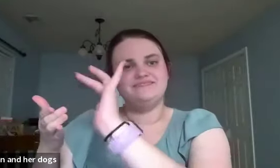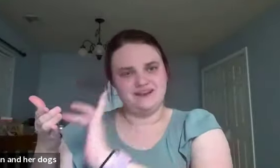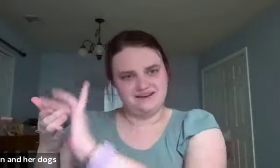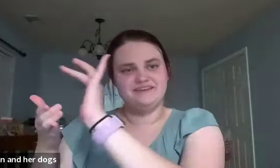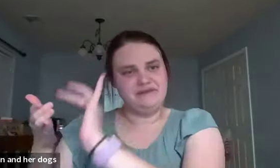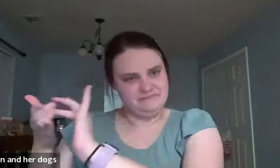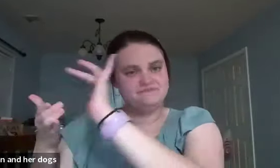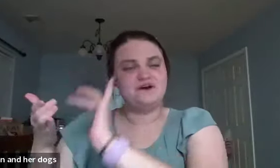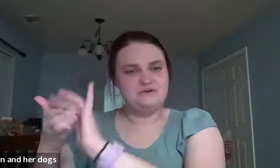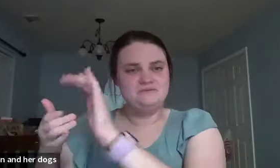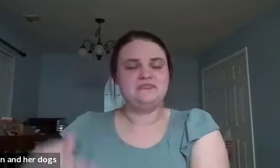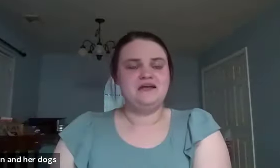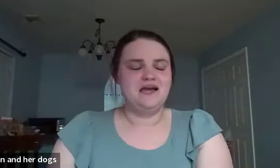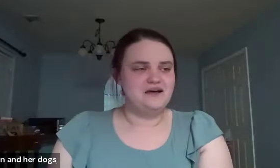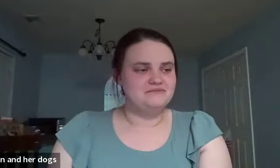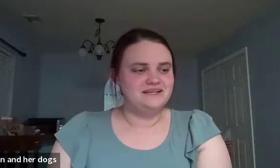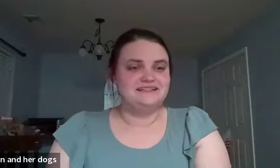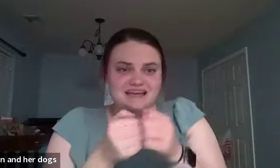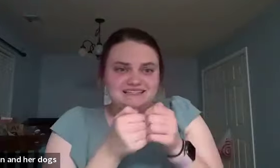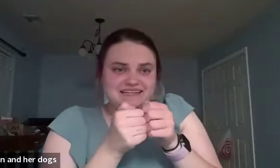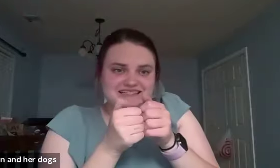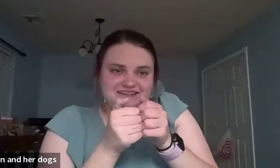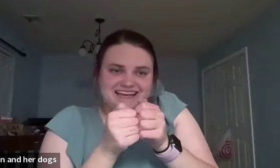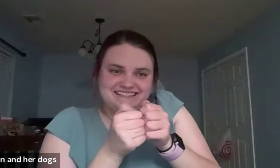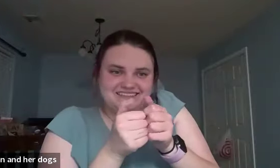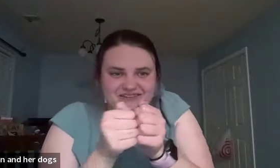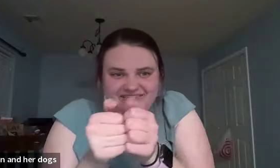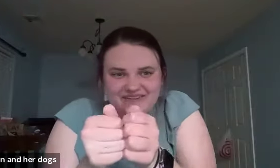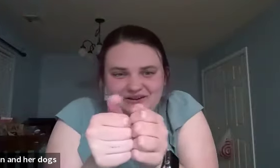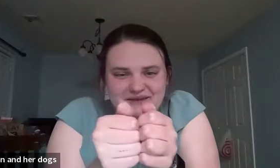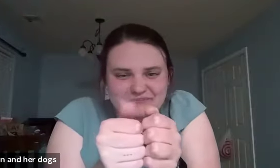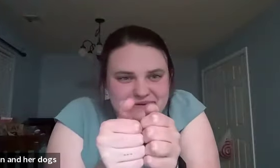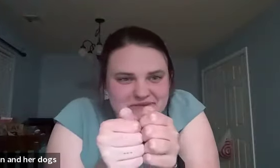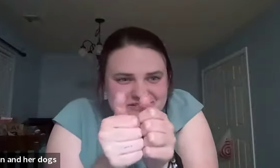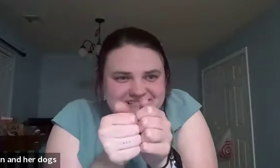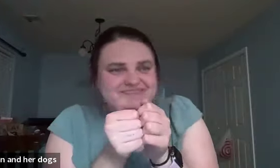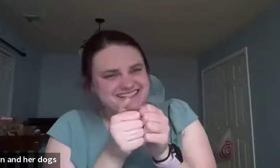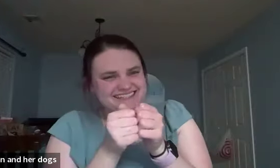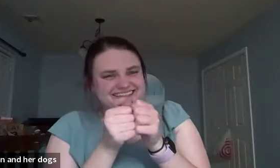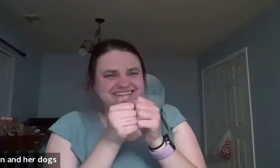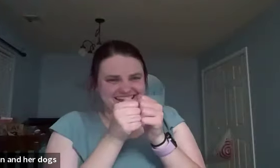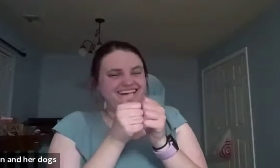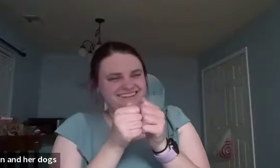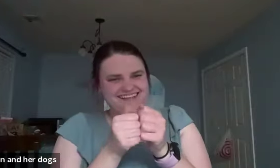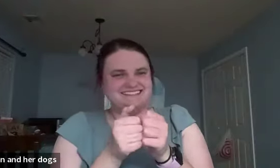screen, that kind of thing, phone. Texting is still texting though, like the little like beep beep motions of texting. Yeah,